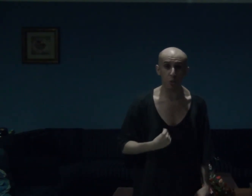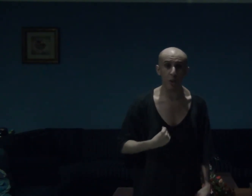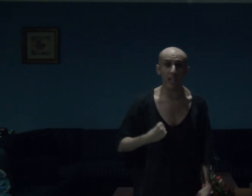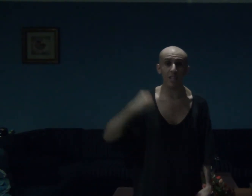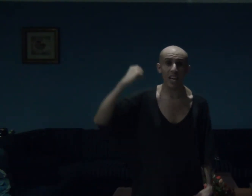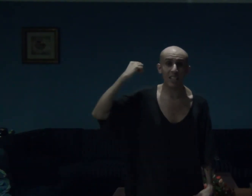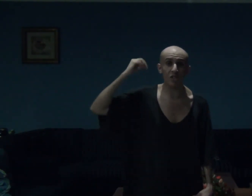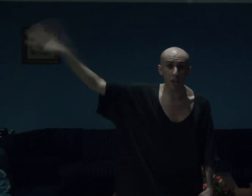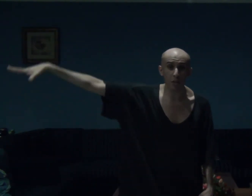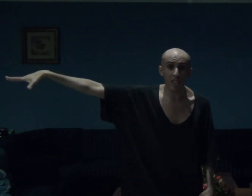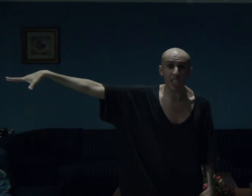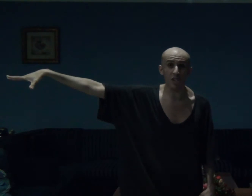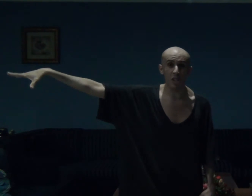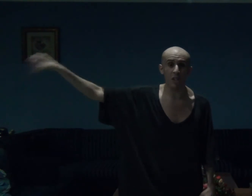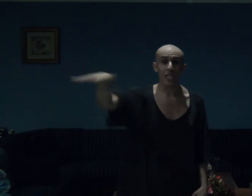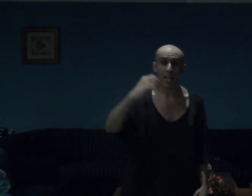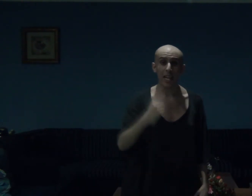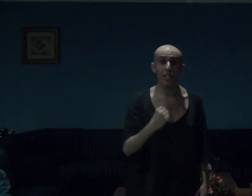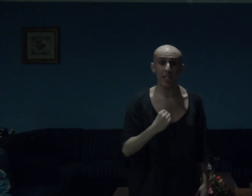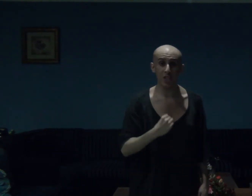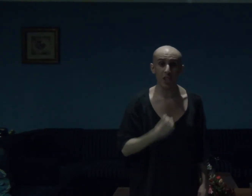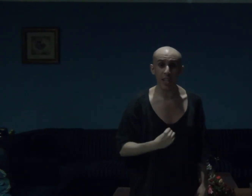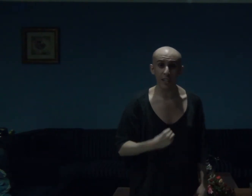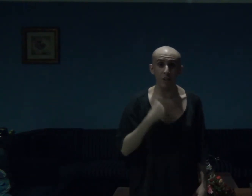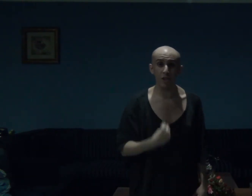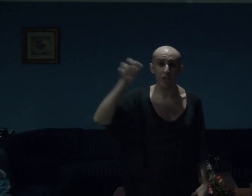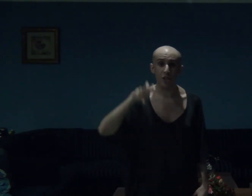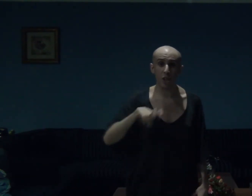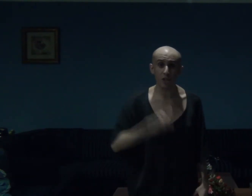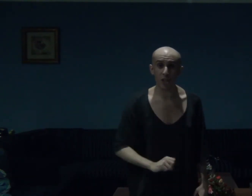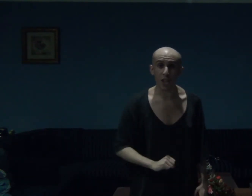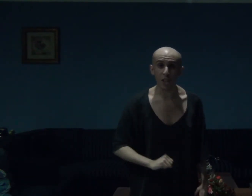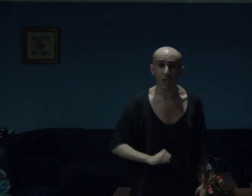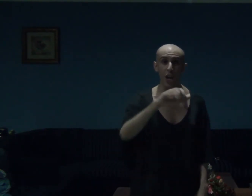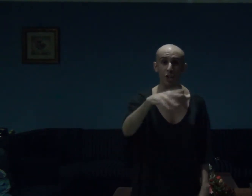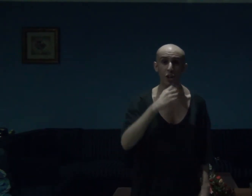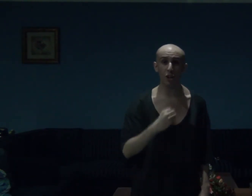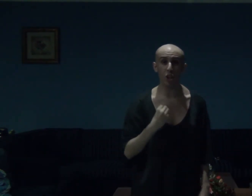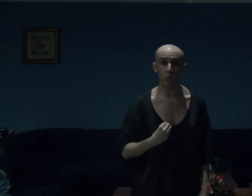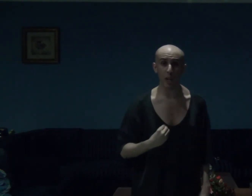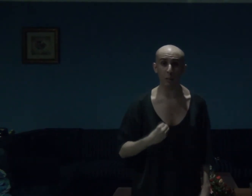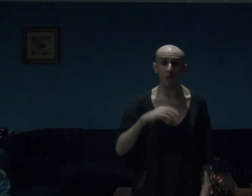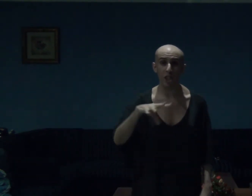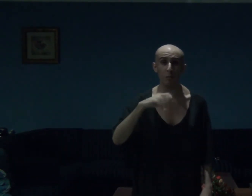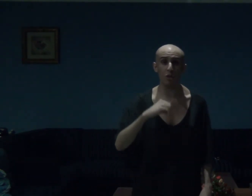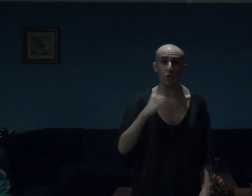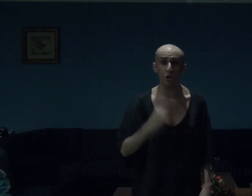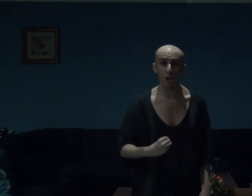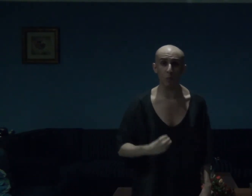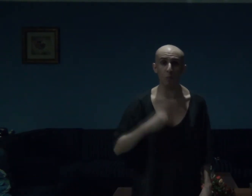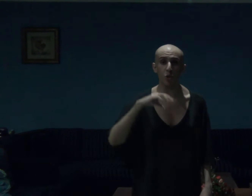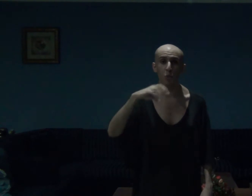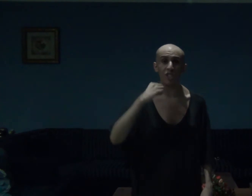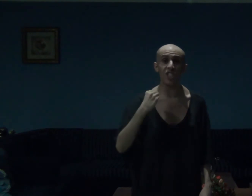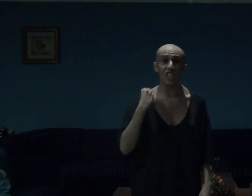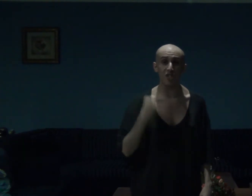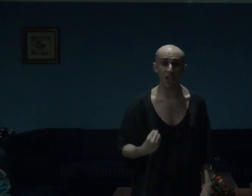right as their leader. He can, guys and gals. It starts here, and Carl Grimes comes to terms with what he had done